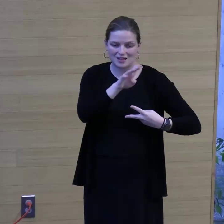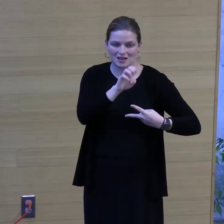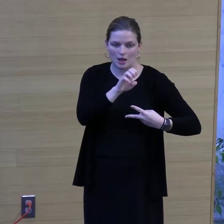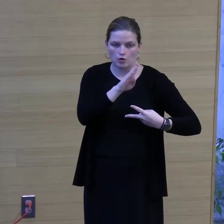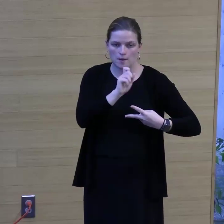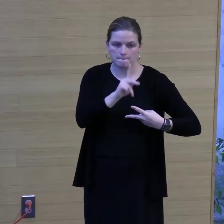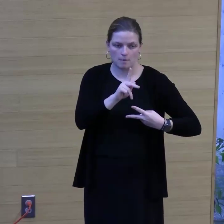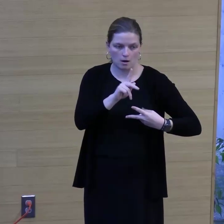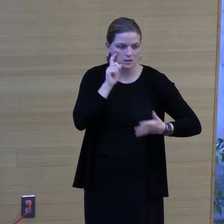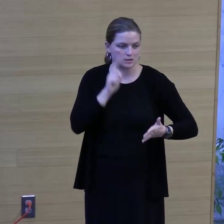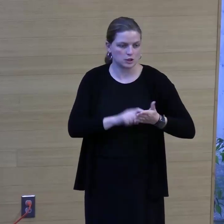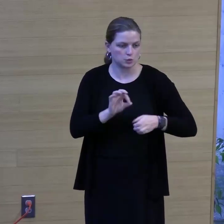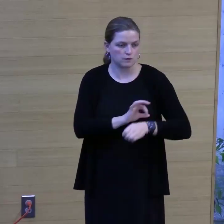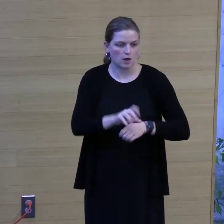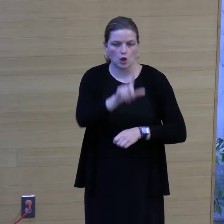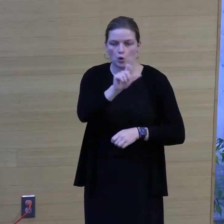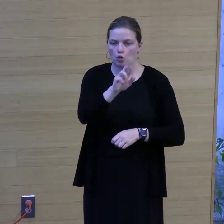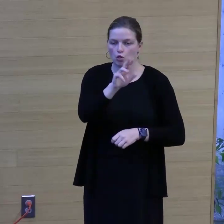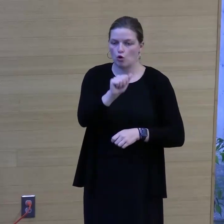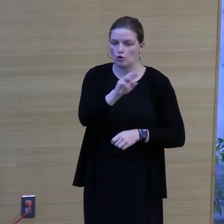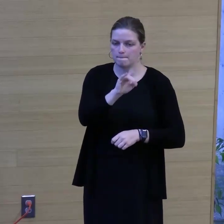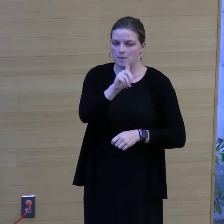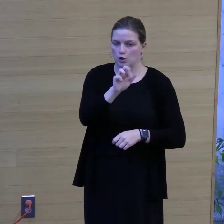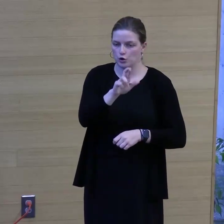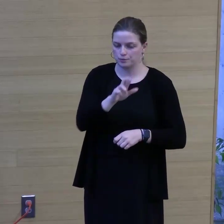Buck Distinguished Fellow, Laura Miller.